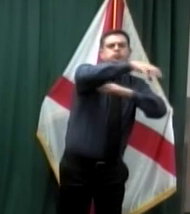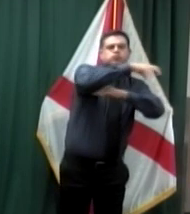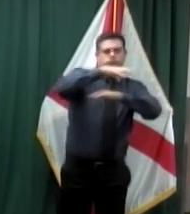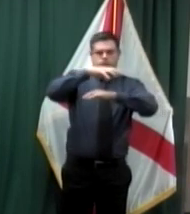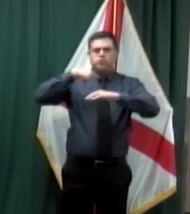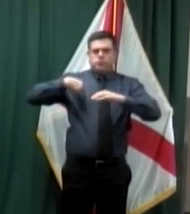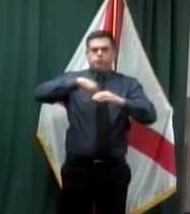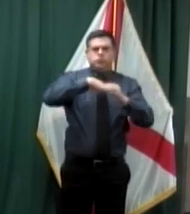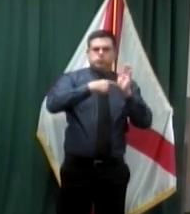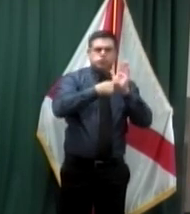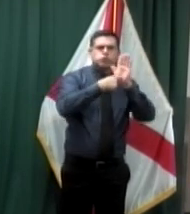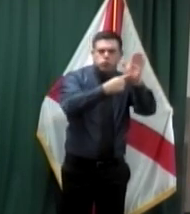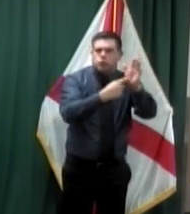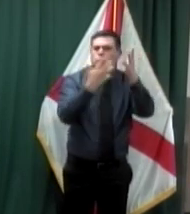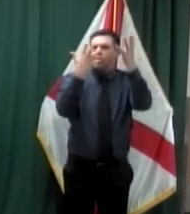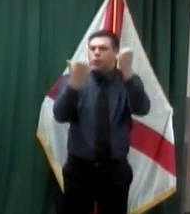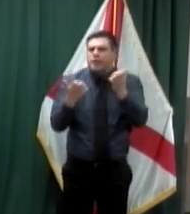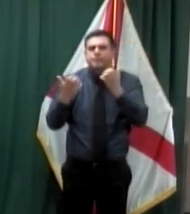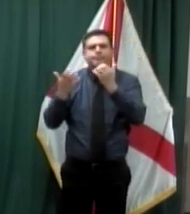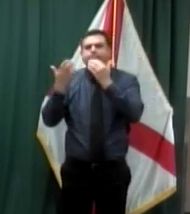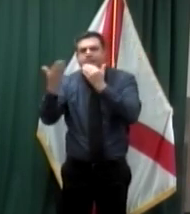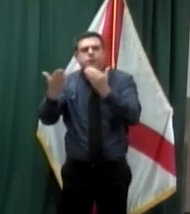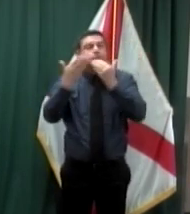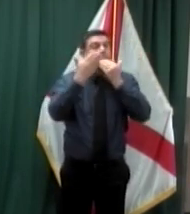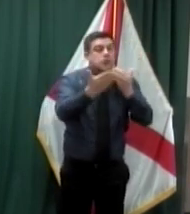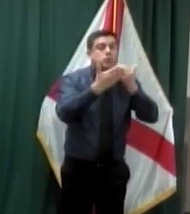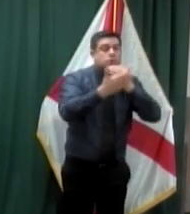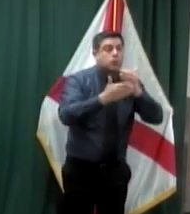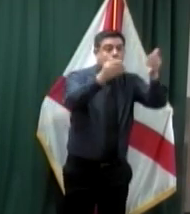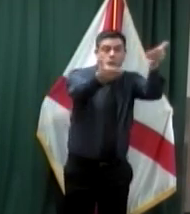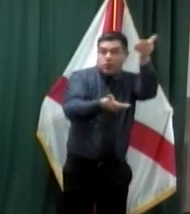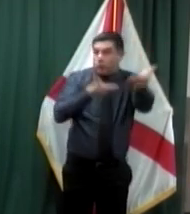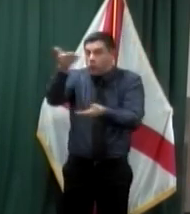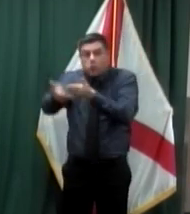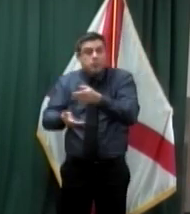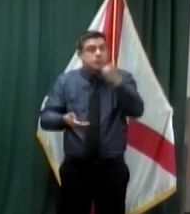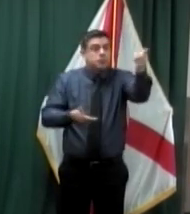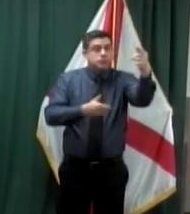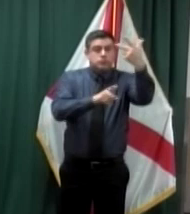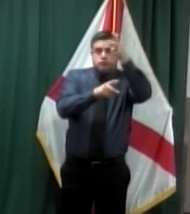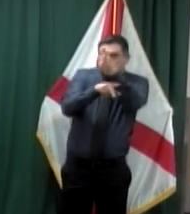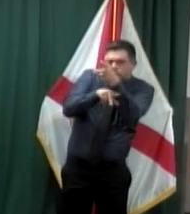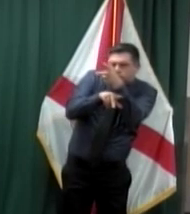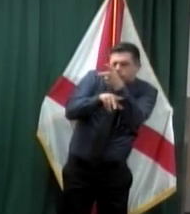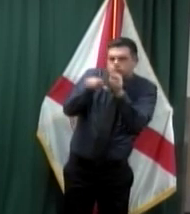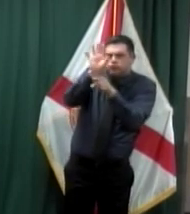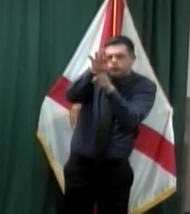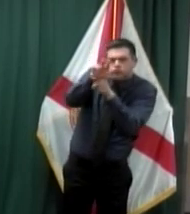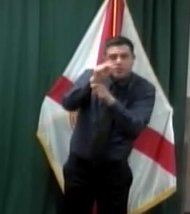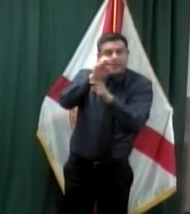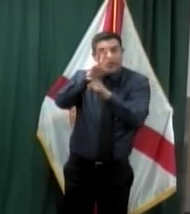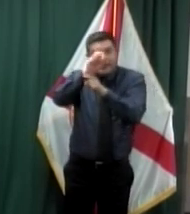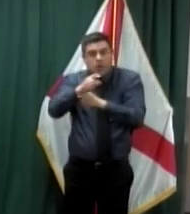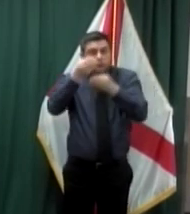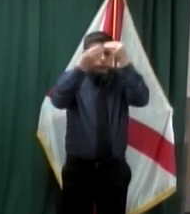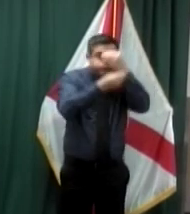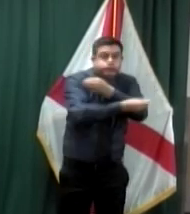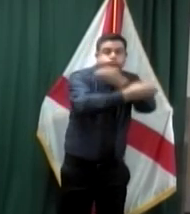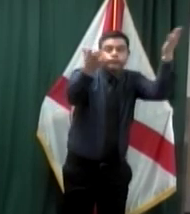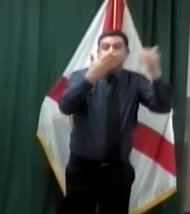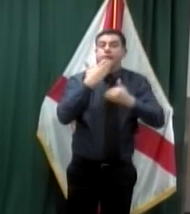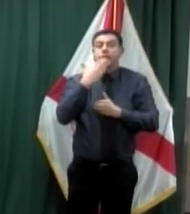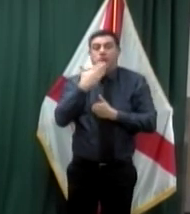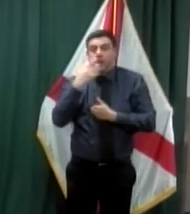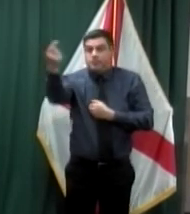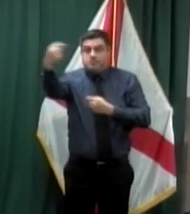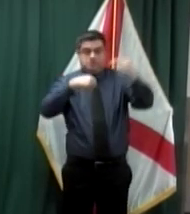out in a timely fashion to the community. Also today, we're going to have Fire Chief Otto Drozd with us today, who's going to speak. We're